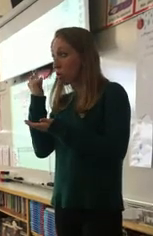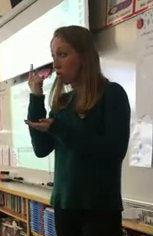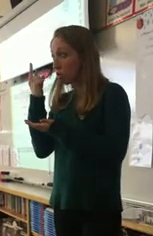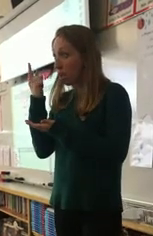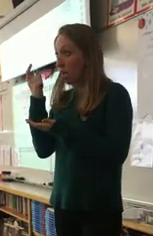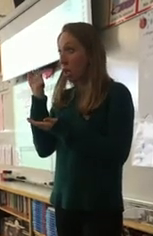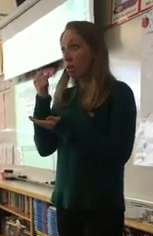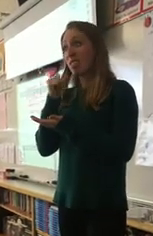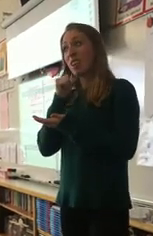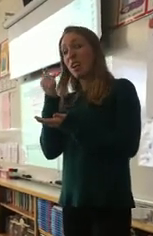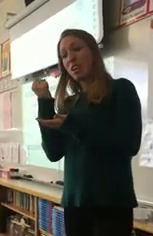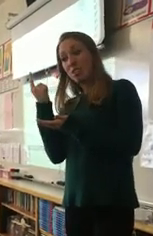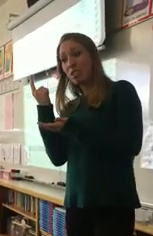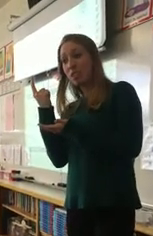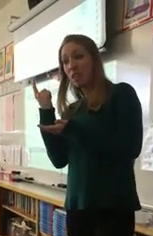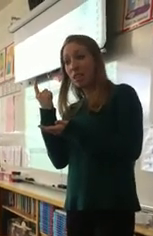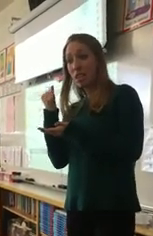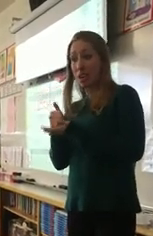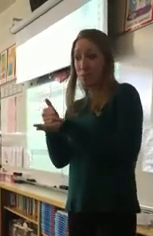needs a little bit more help. Okay?